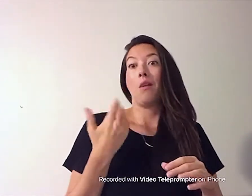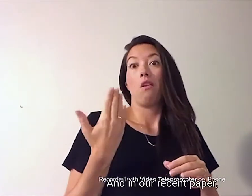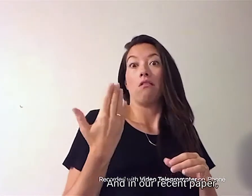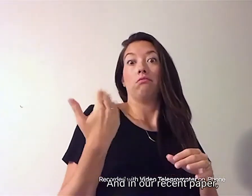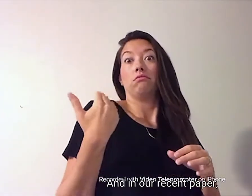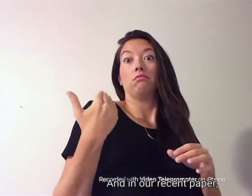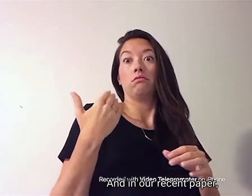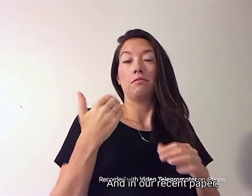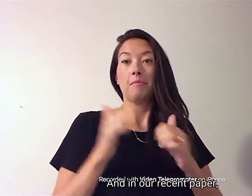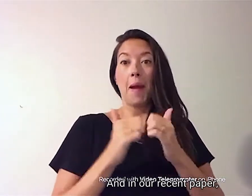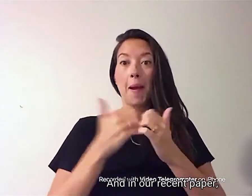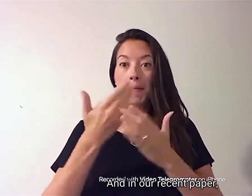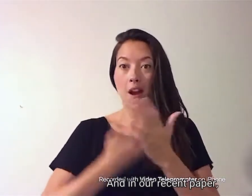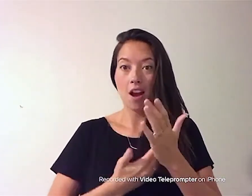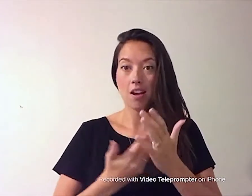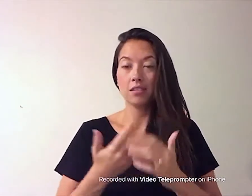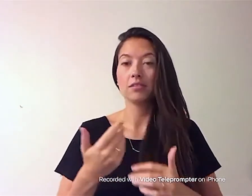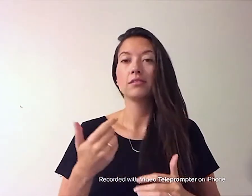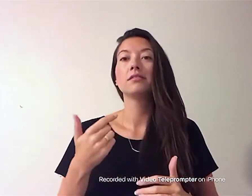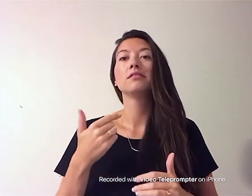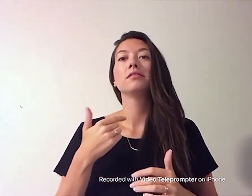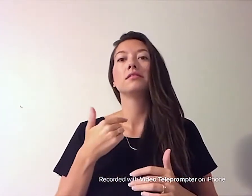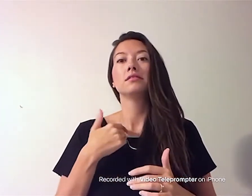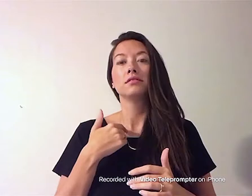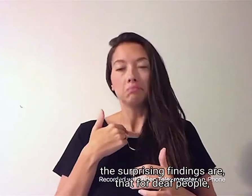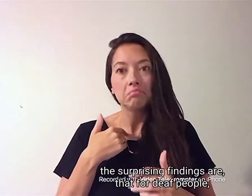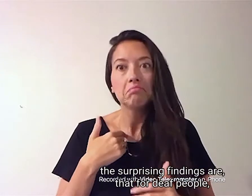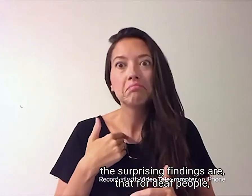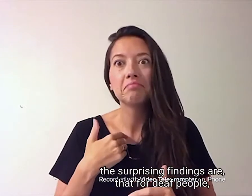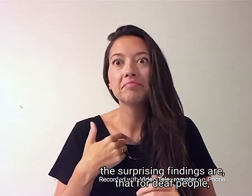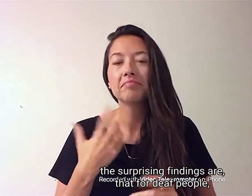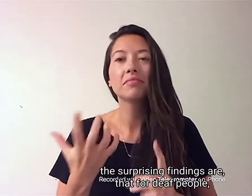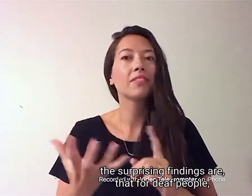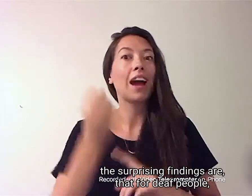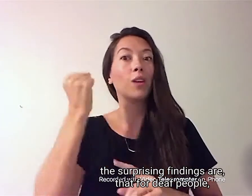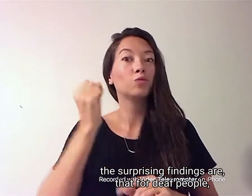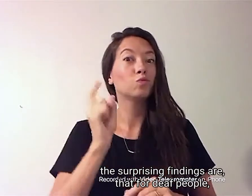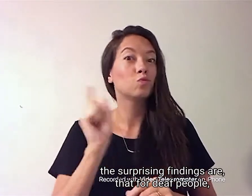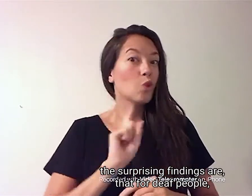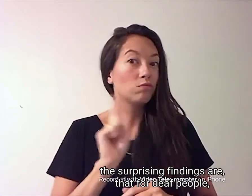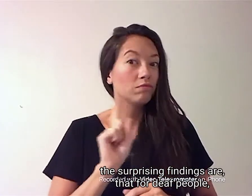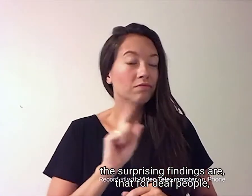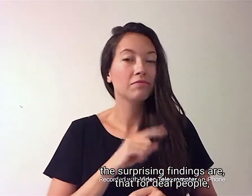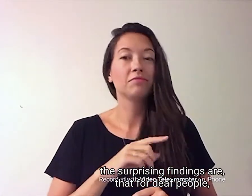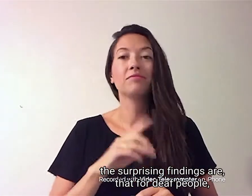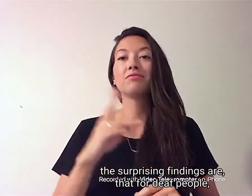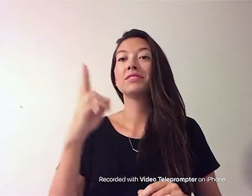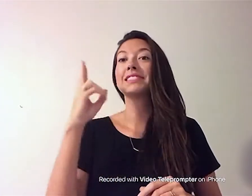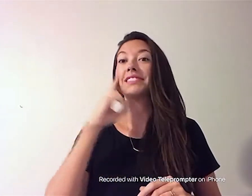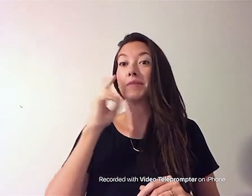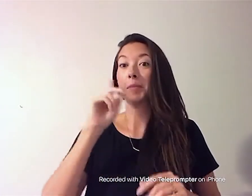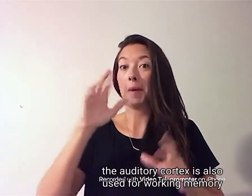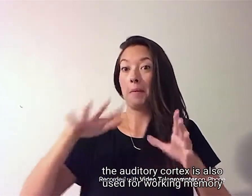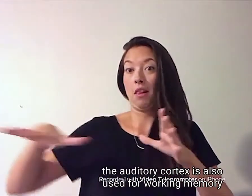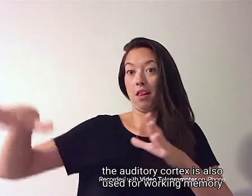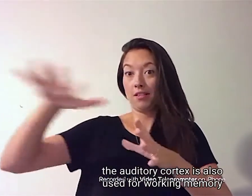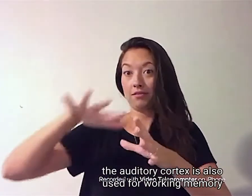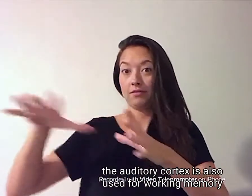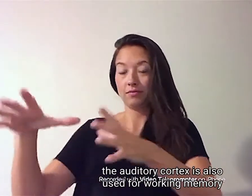And in our recent paper, the surprising findings are that for deaf people, the auditory